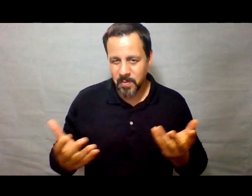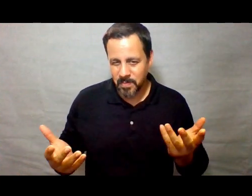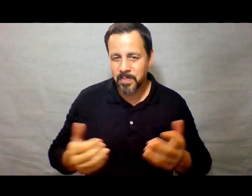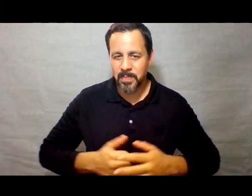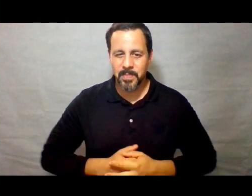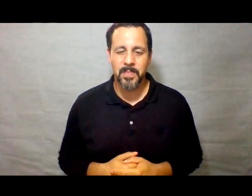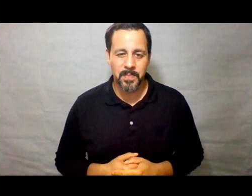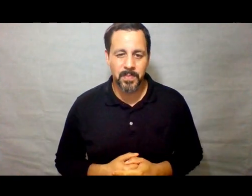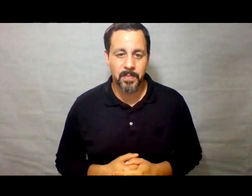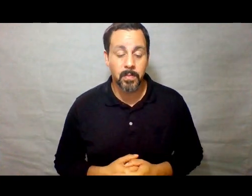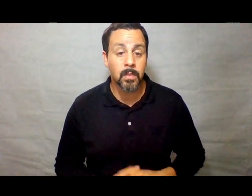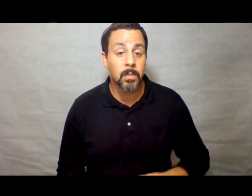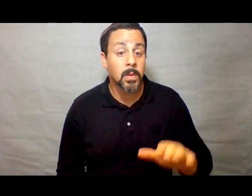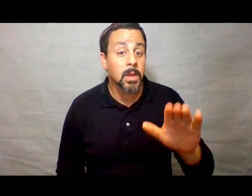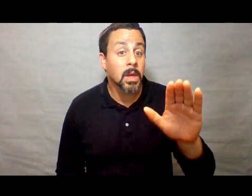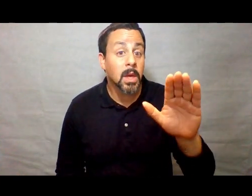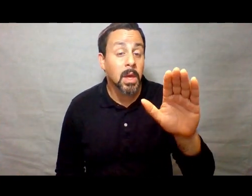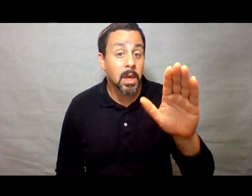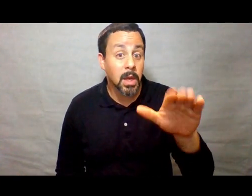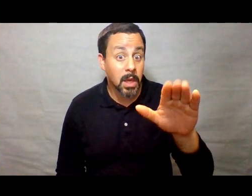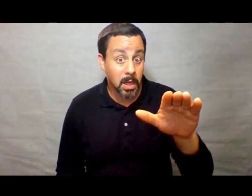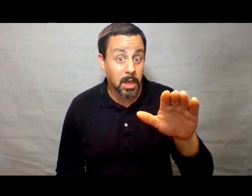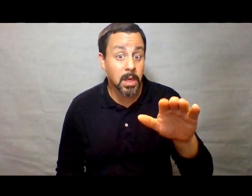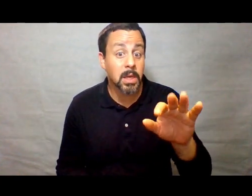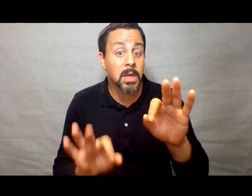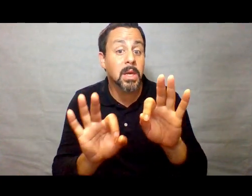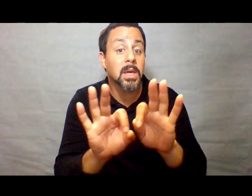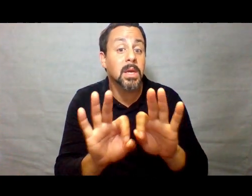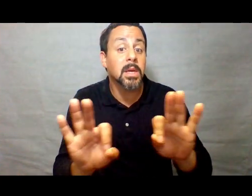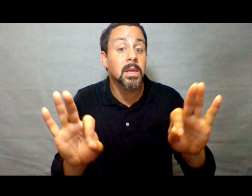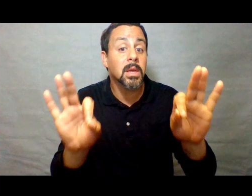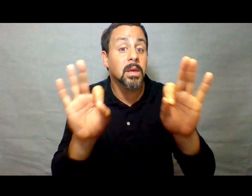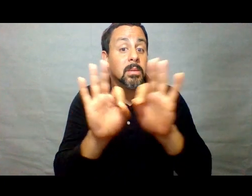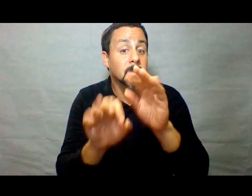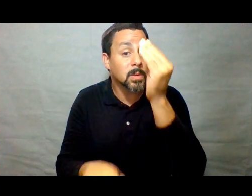placed the word future at the beginning and at the end.